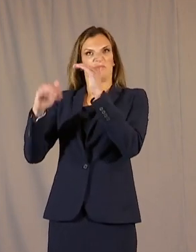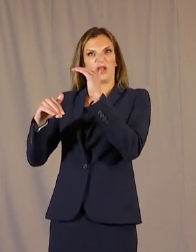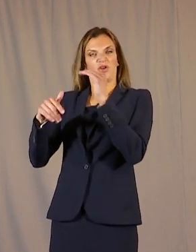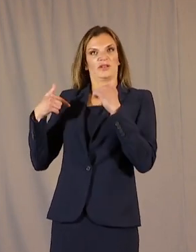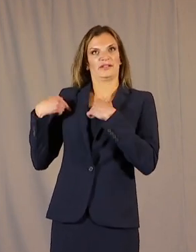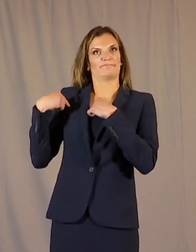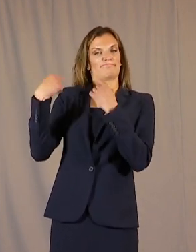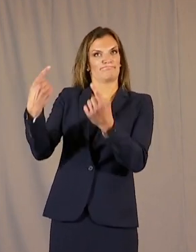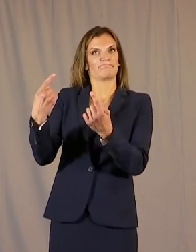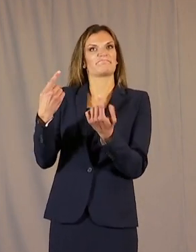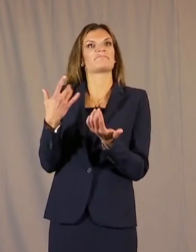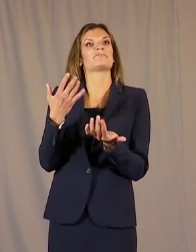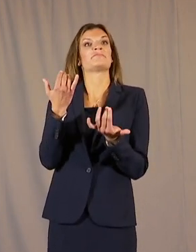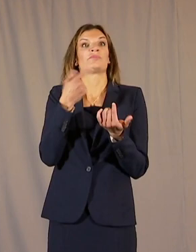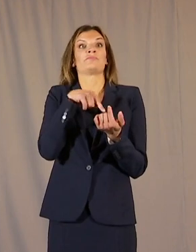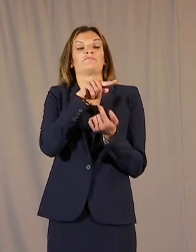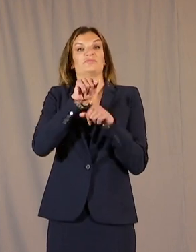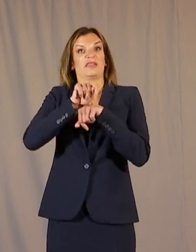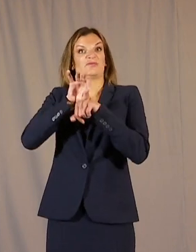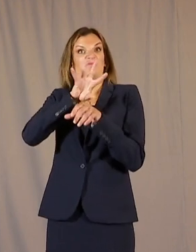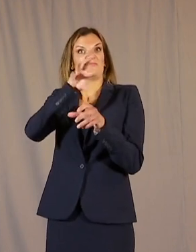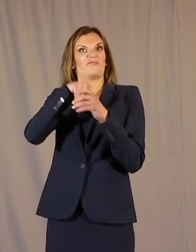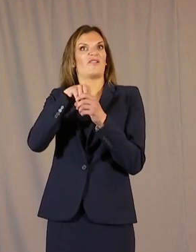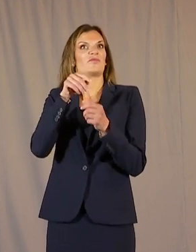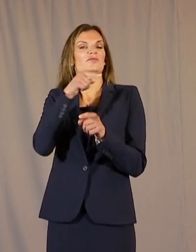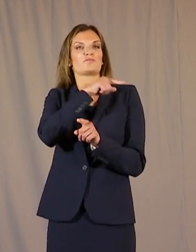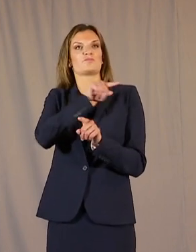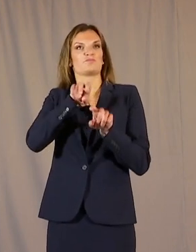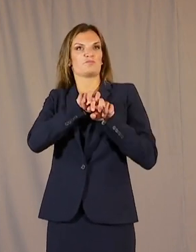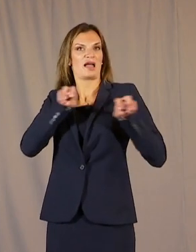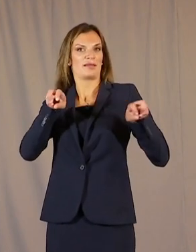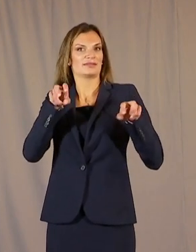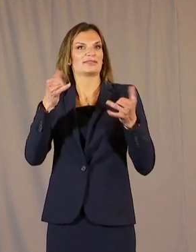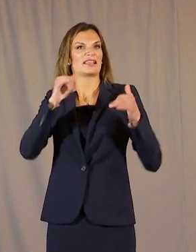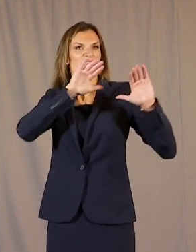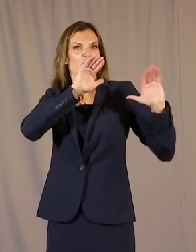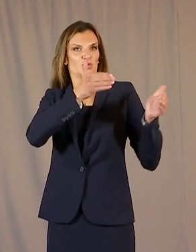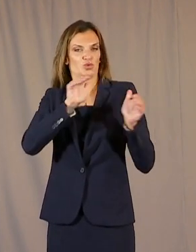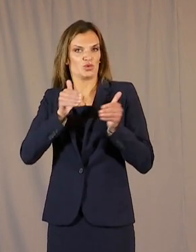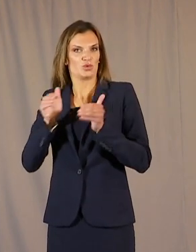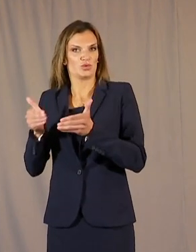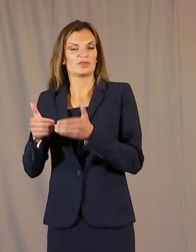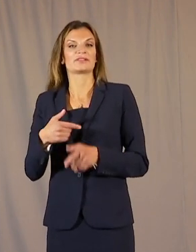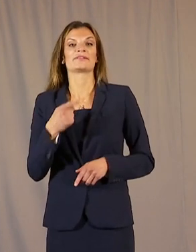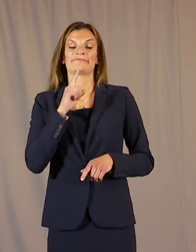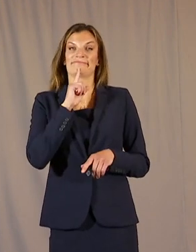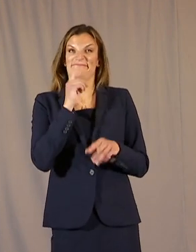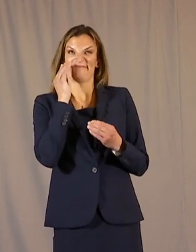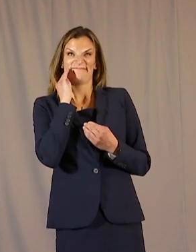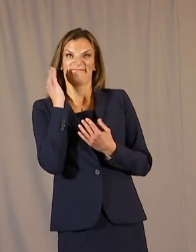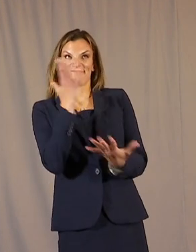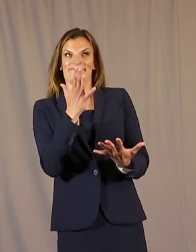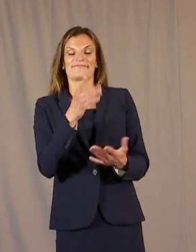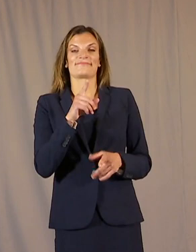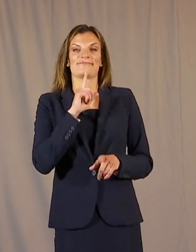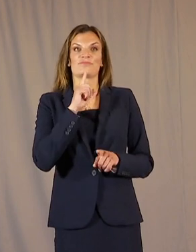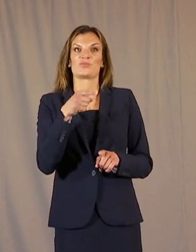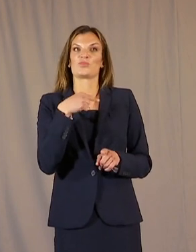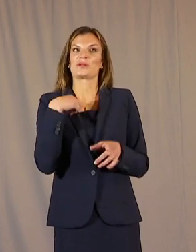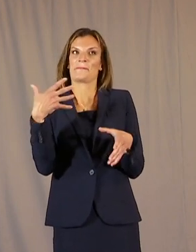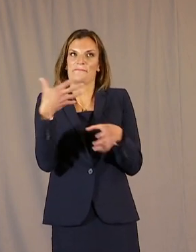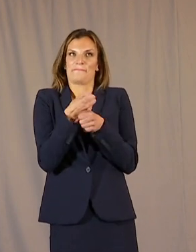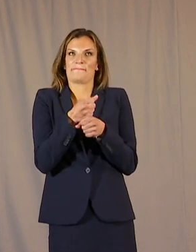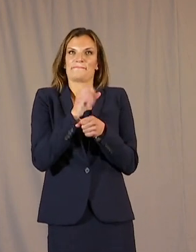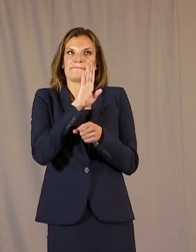to introduce our panelists. Please do know they did not want me to do this, but I'm going to do it anyways. We shortened the bio